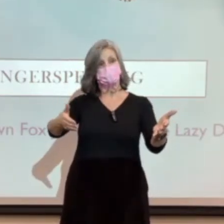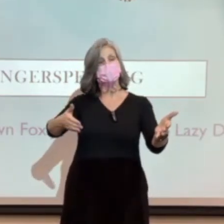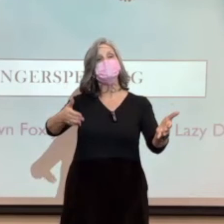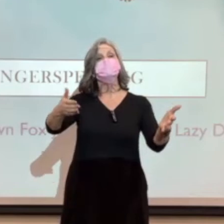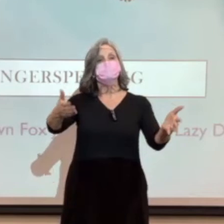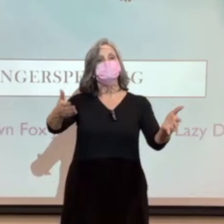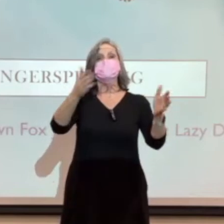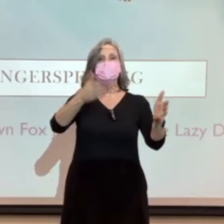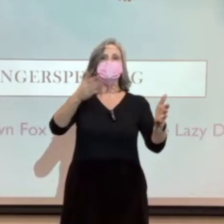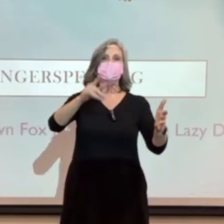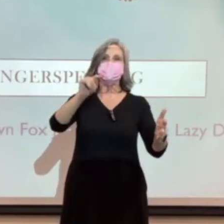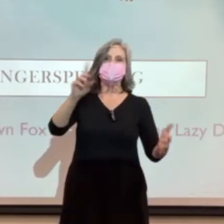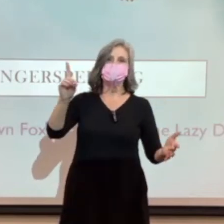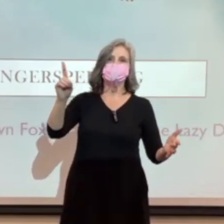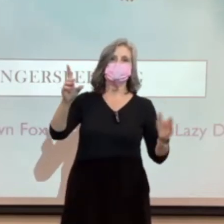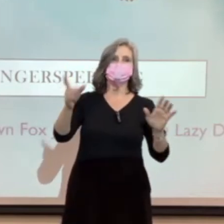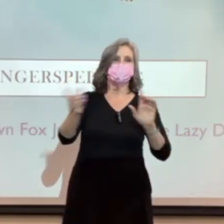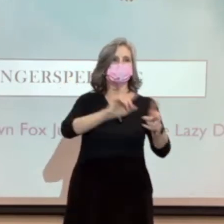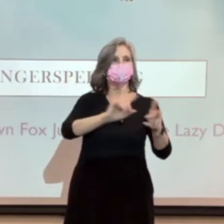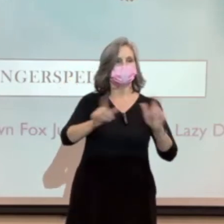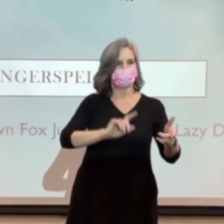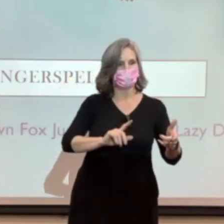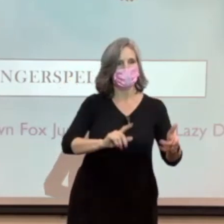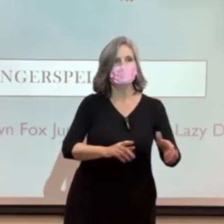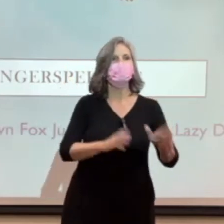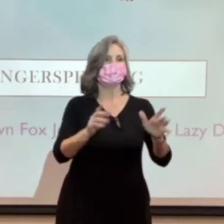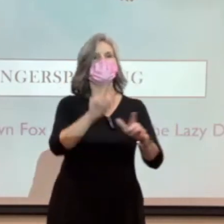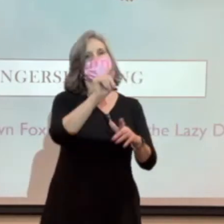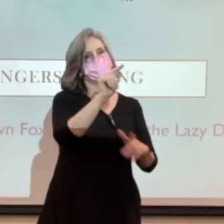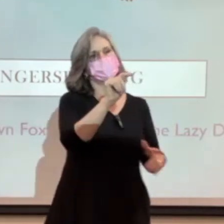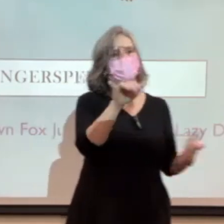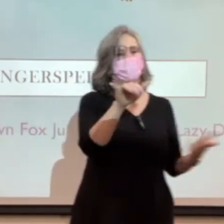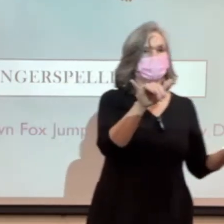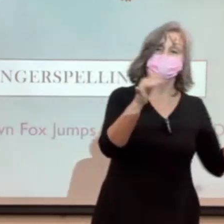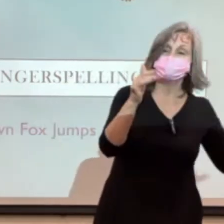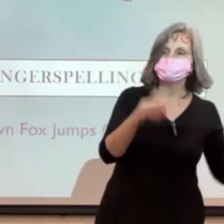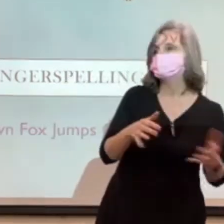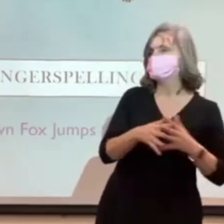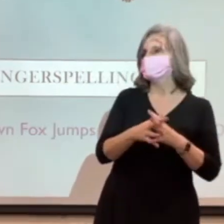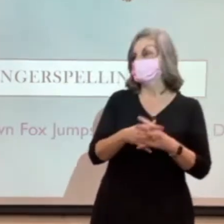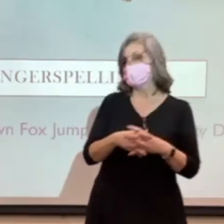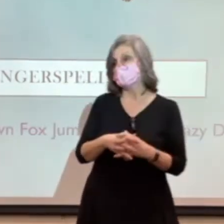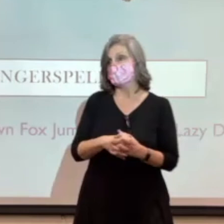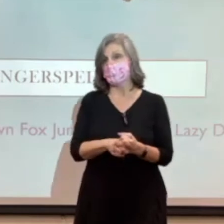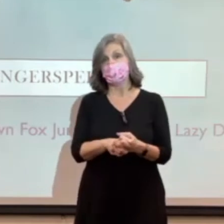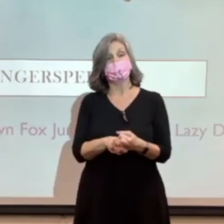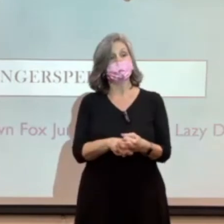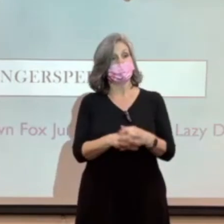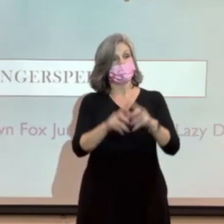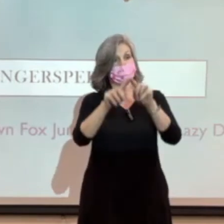hearing. TDD was them changing the term, but it's really TTY. So you'll see that, and there used to be places